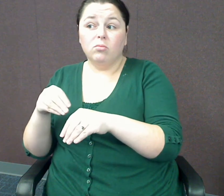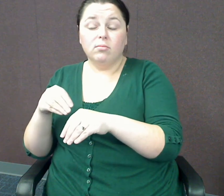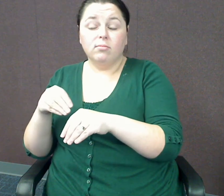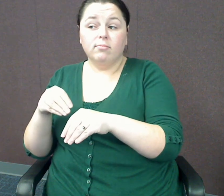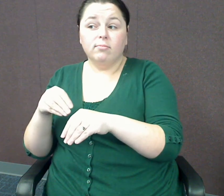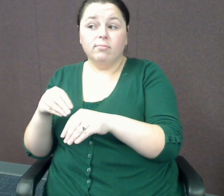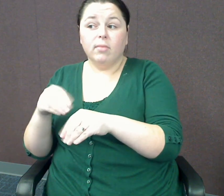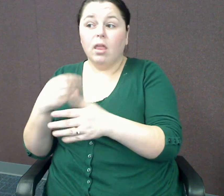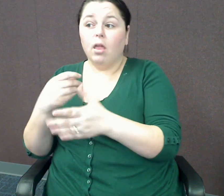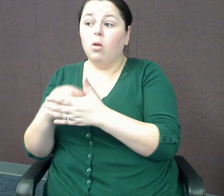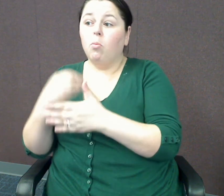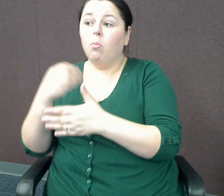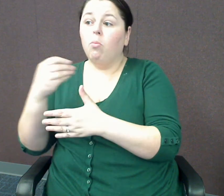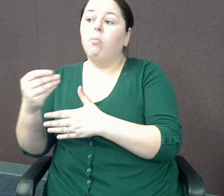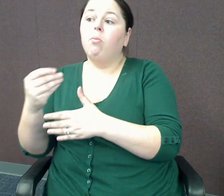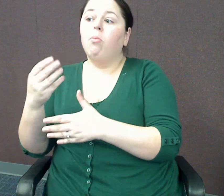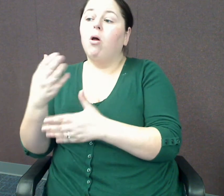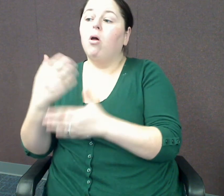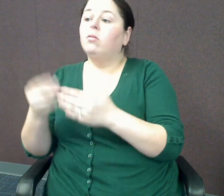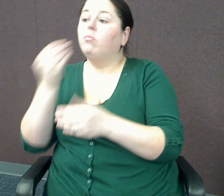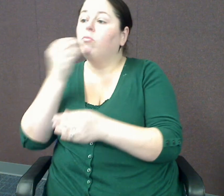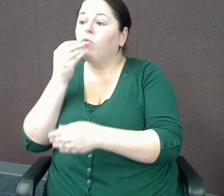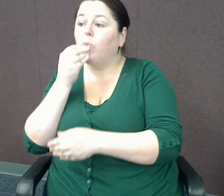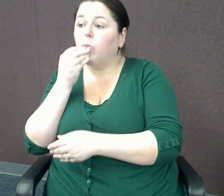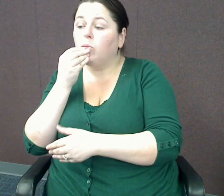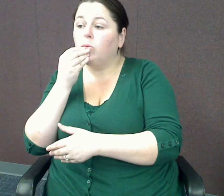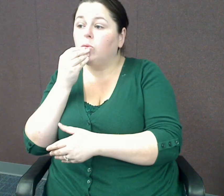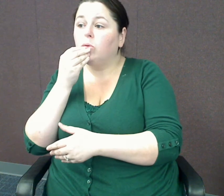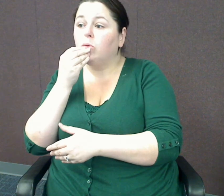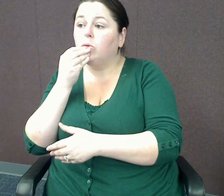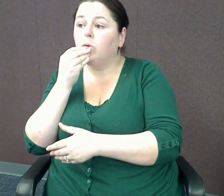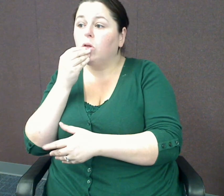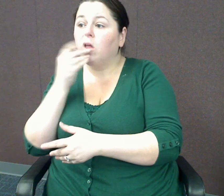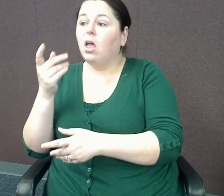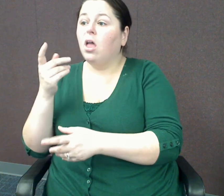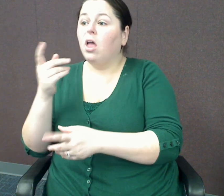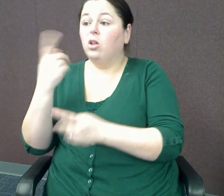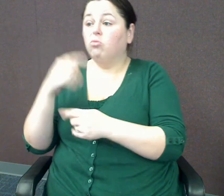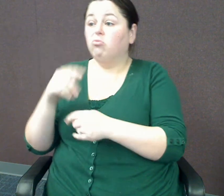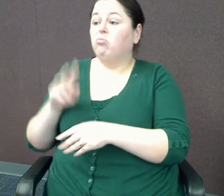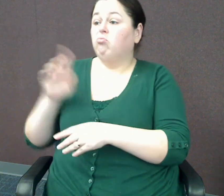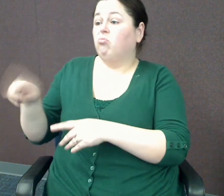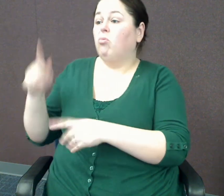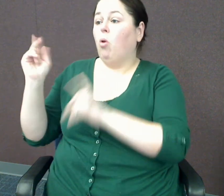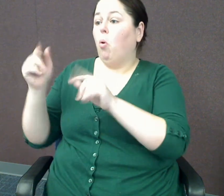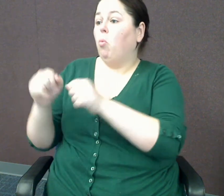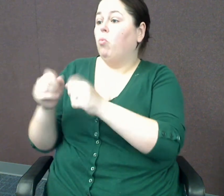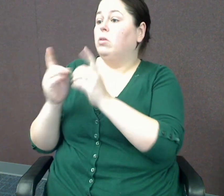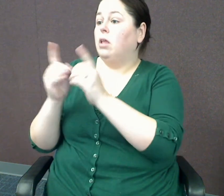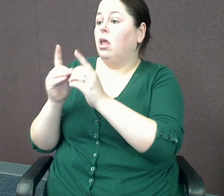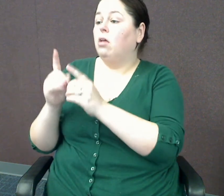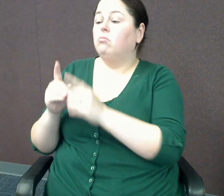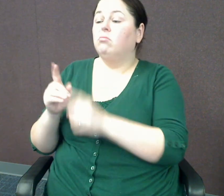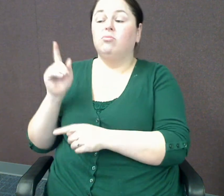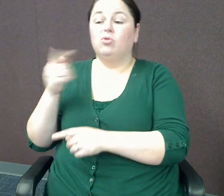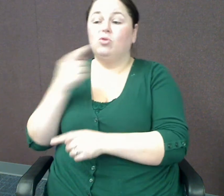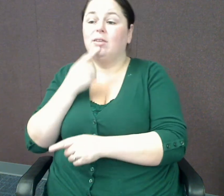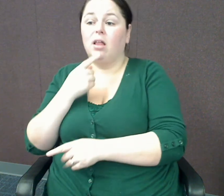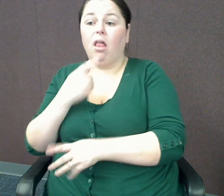and you bought some food and you tried to hit on her again. And she told you to leave her alone.